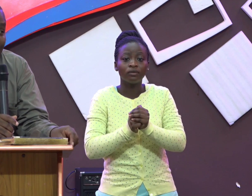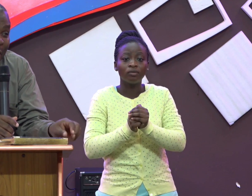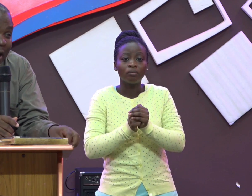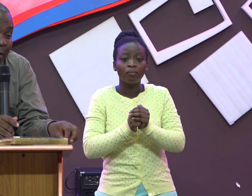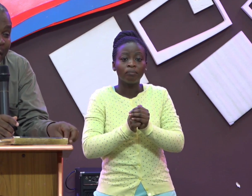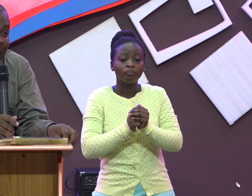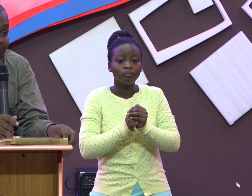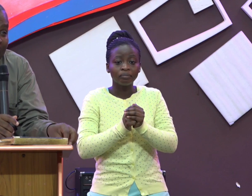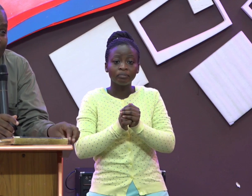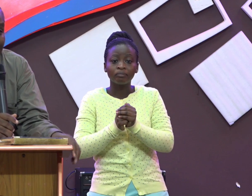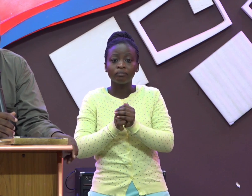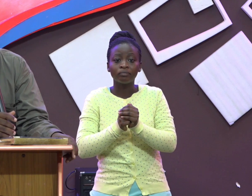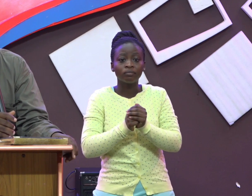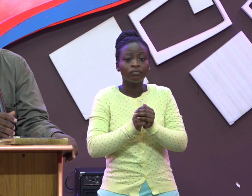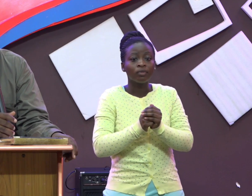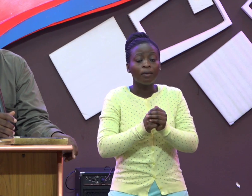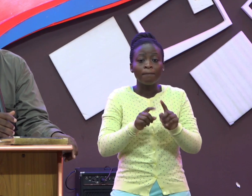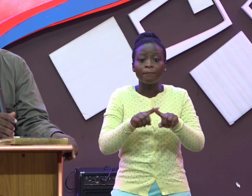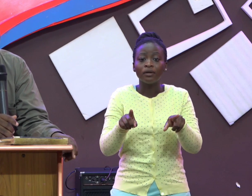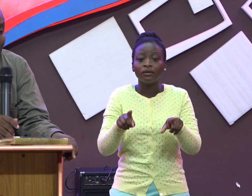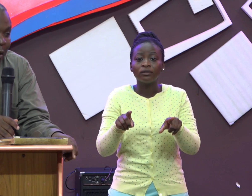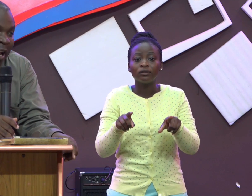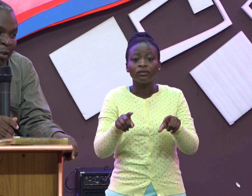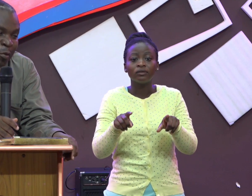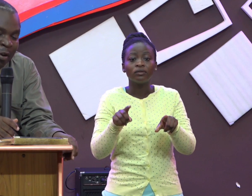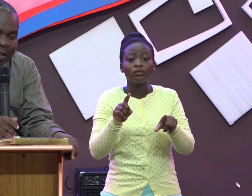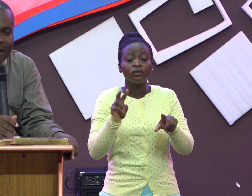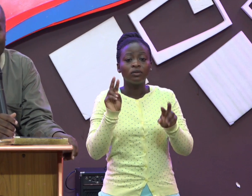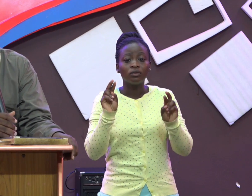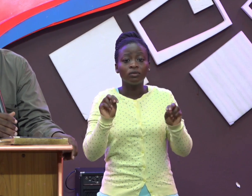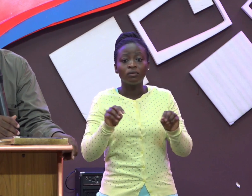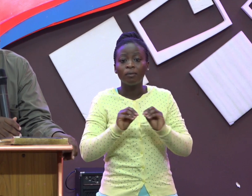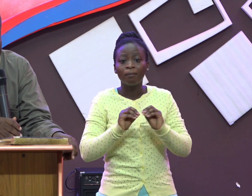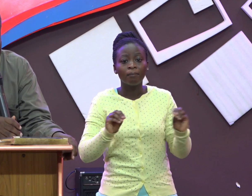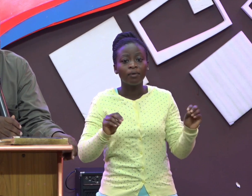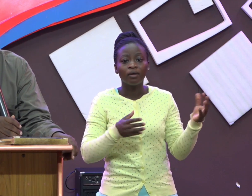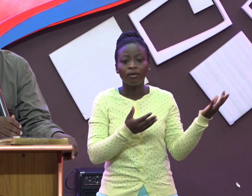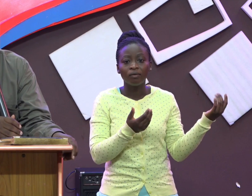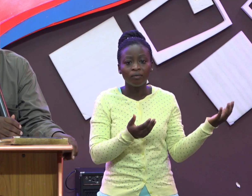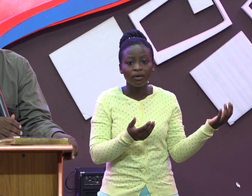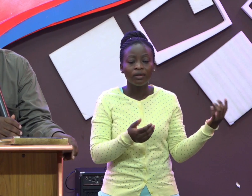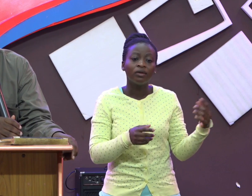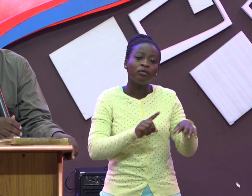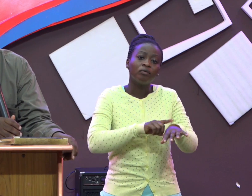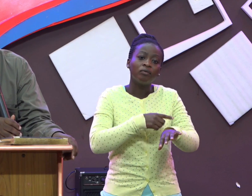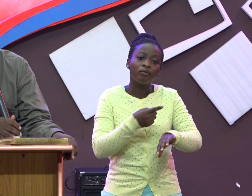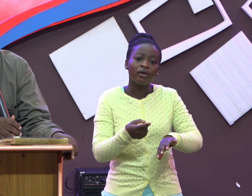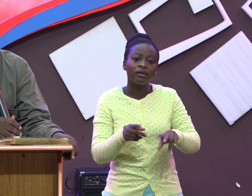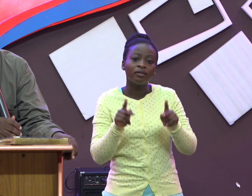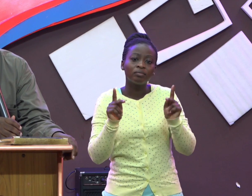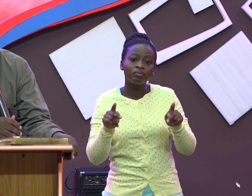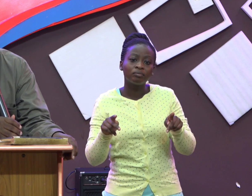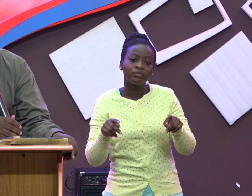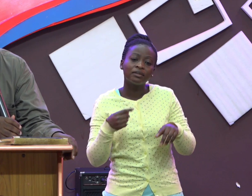not waiting the only day they will say that this evening is for worship. Praise the